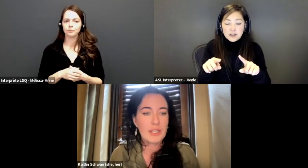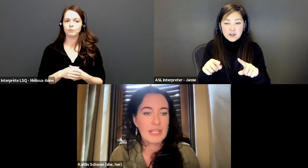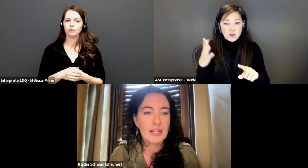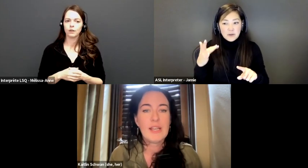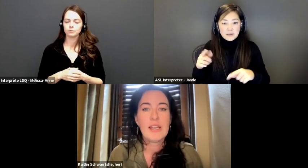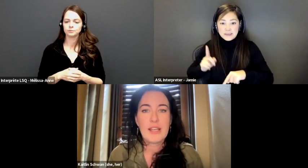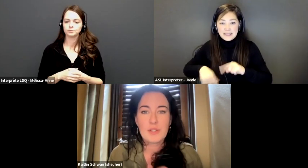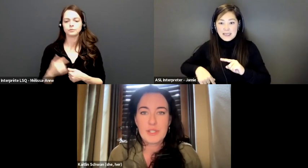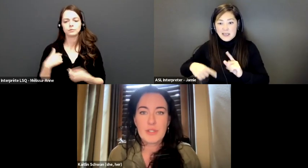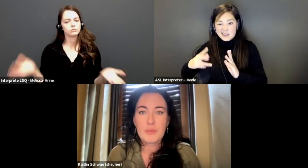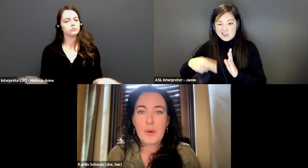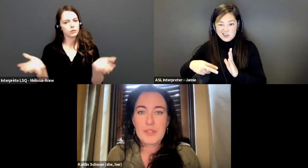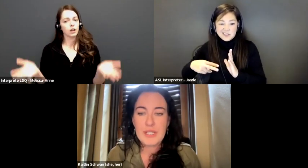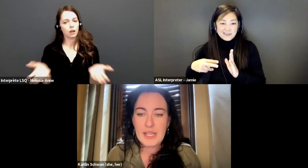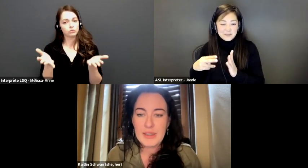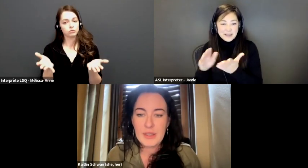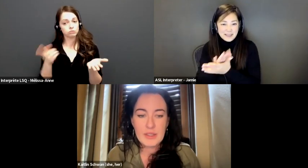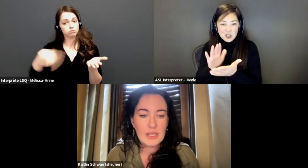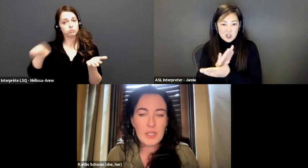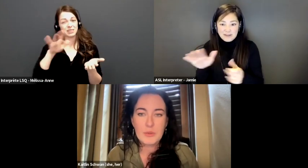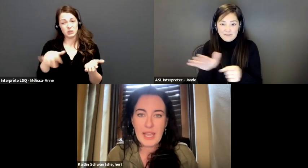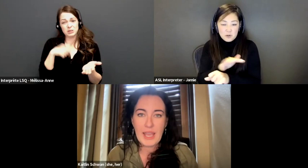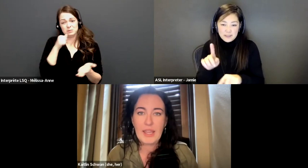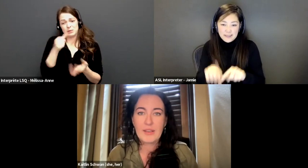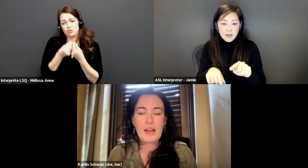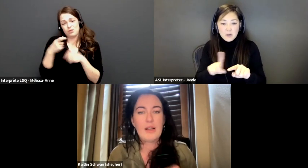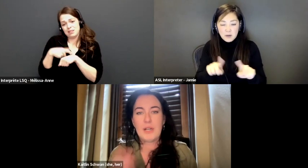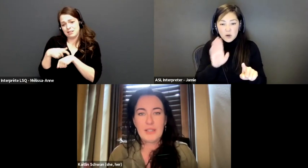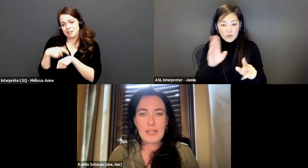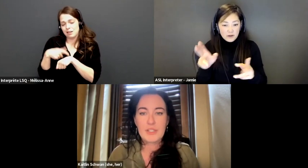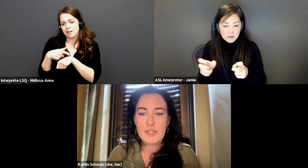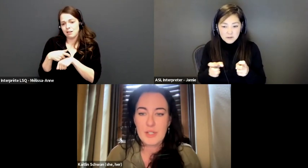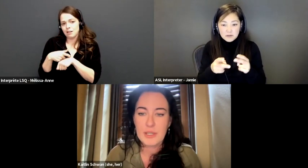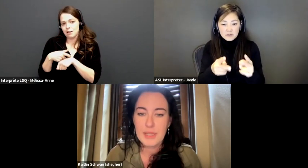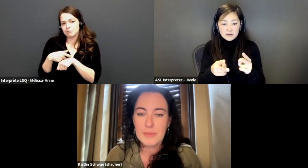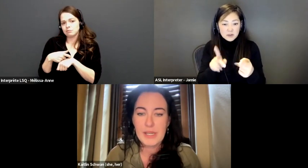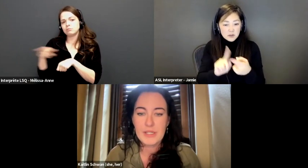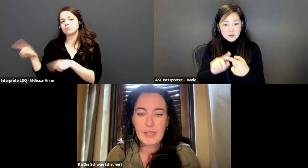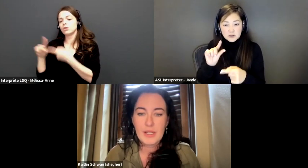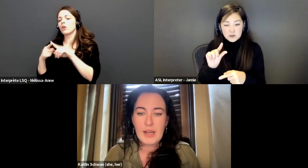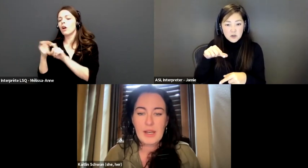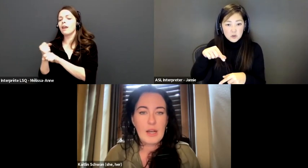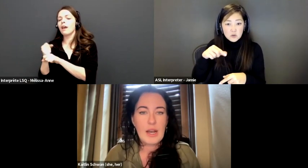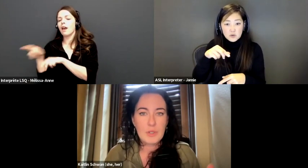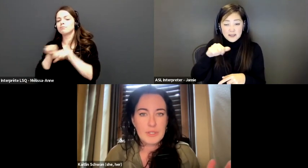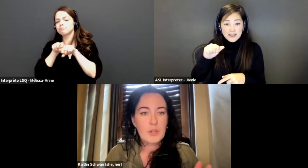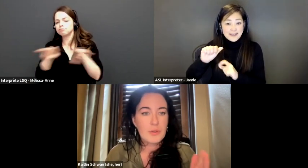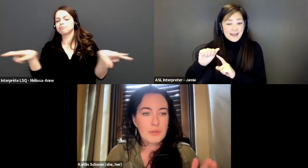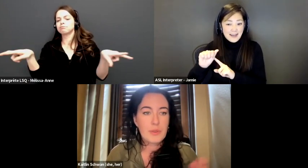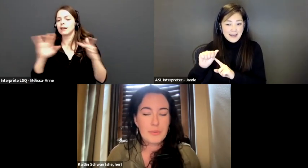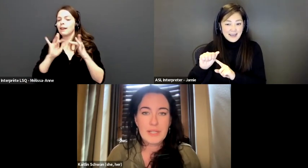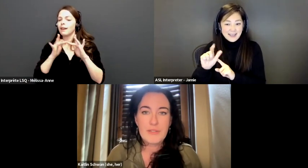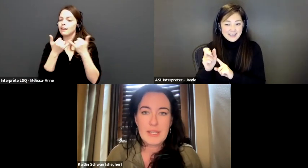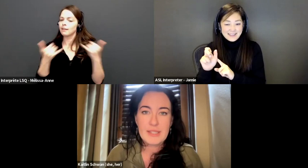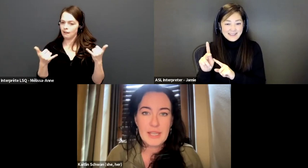My colleague is going to post it in the Q&A, a link to this document, but I'm going to go